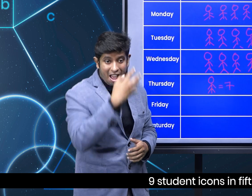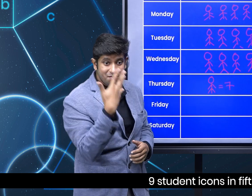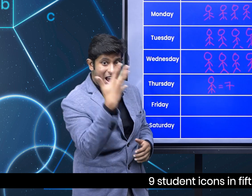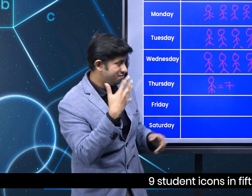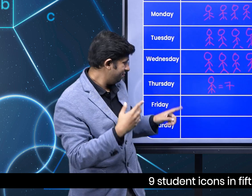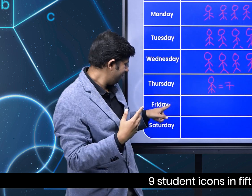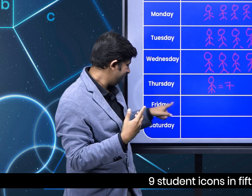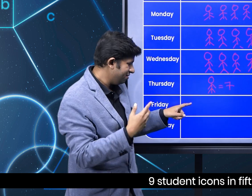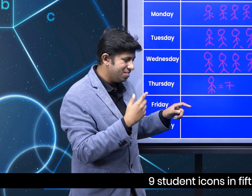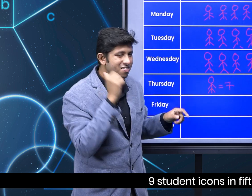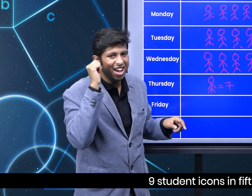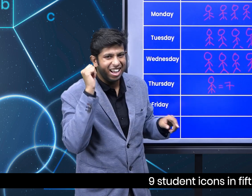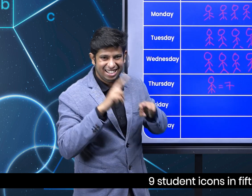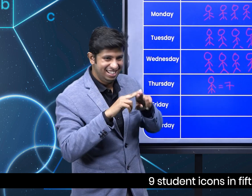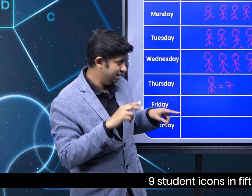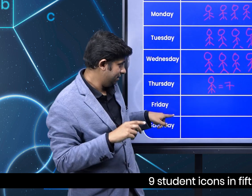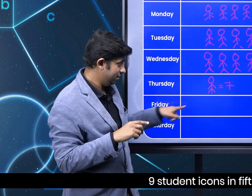Nine student icons in the fifth row.